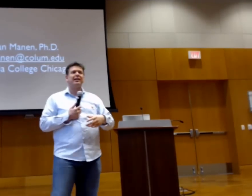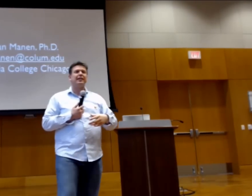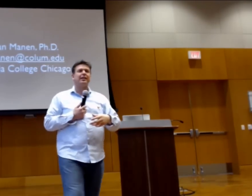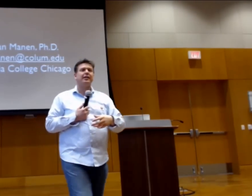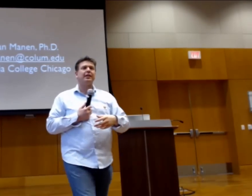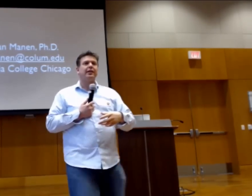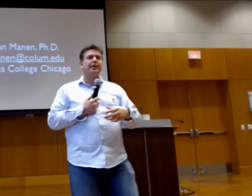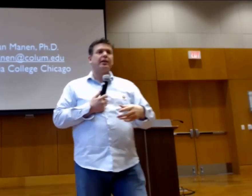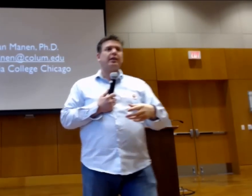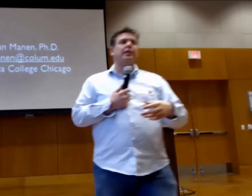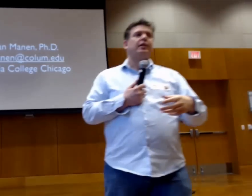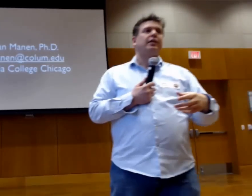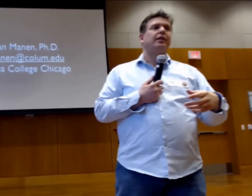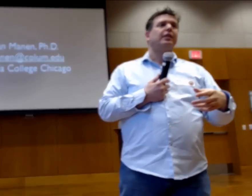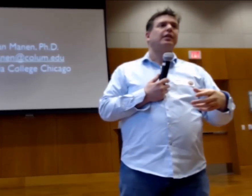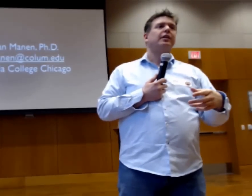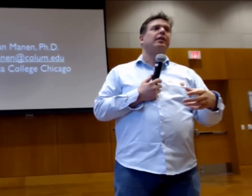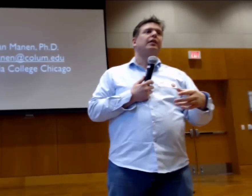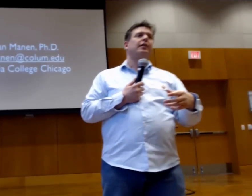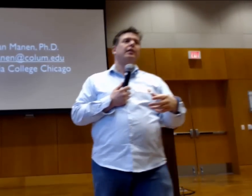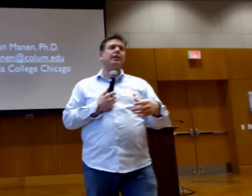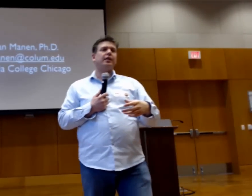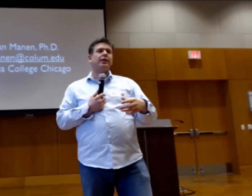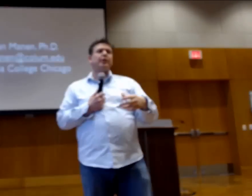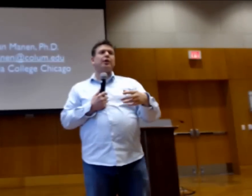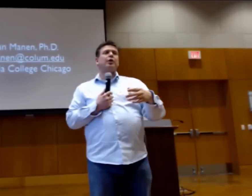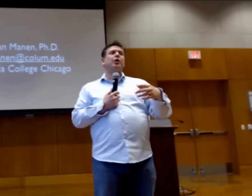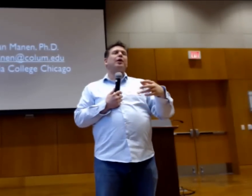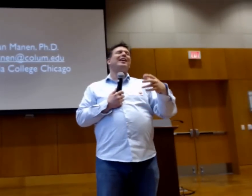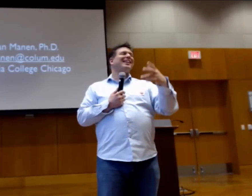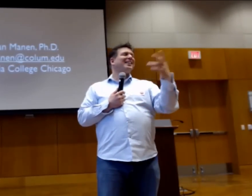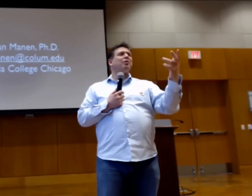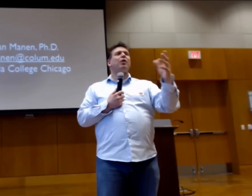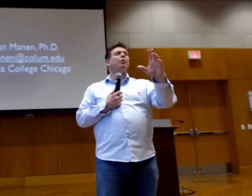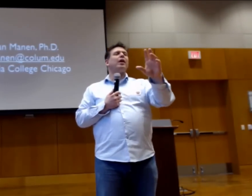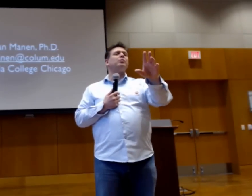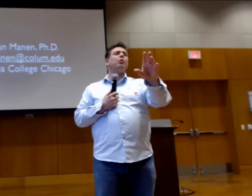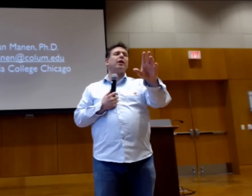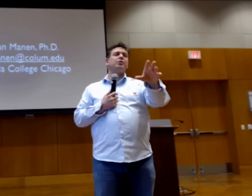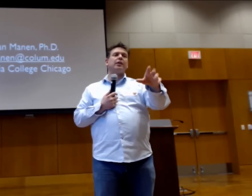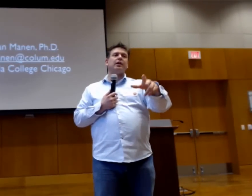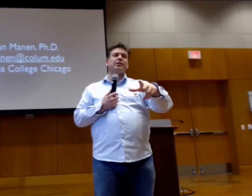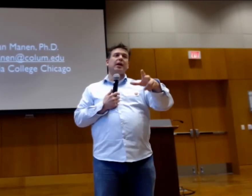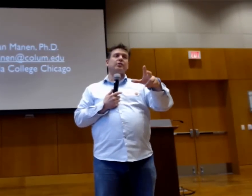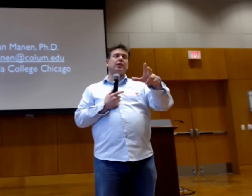allophones, which only find a sonic sound growth. Well, what I'm doing there is I'm actually...